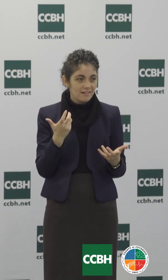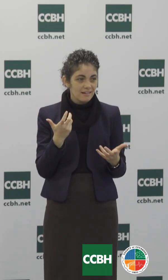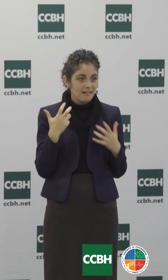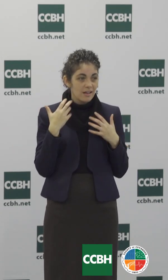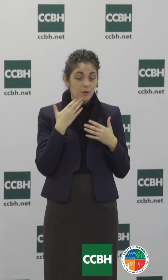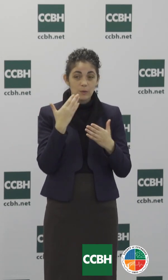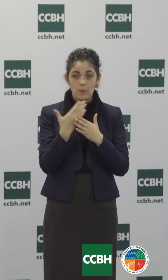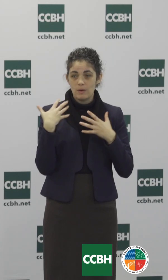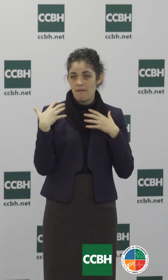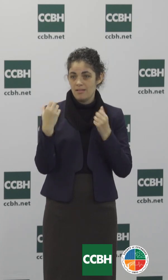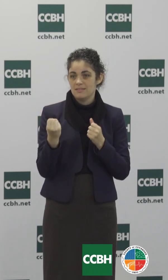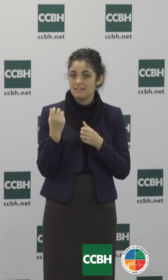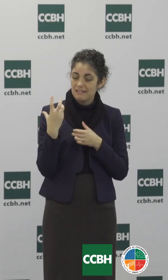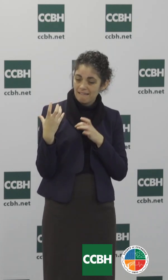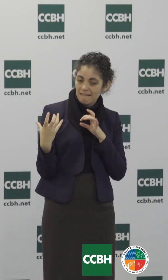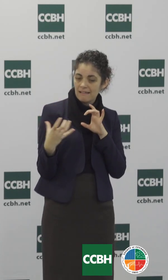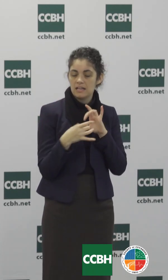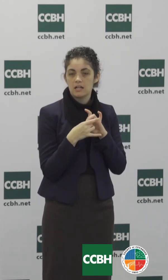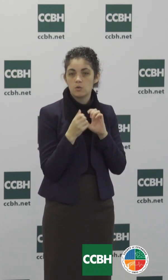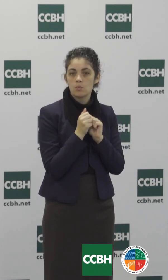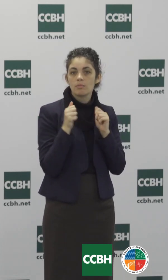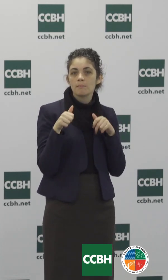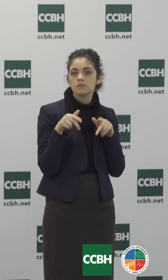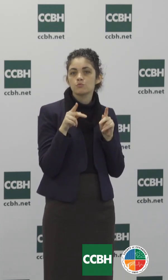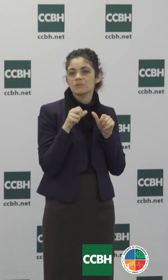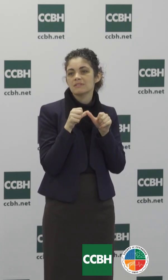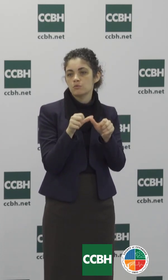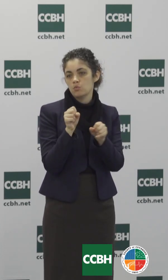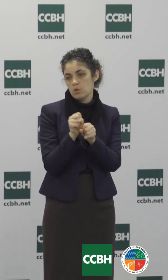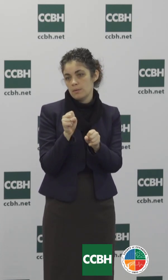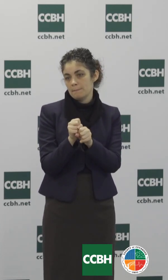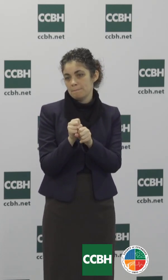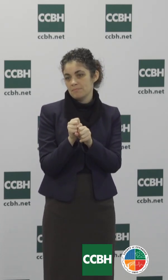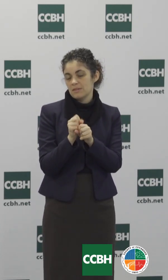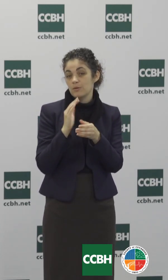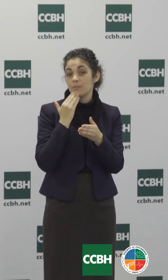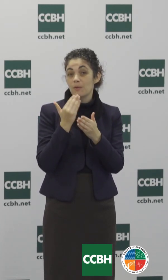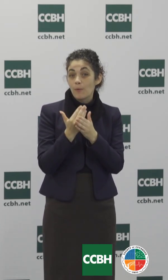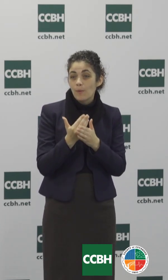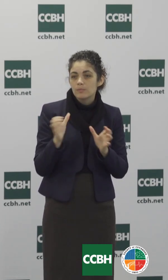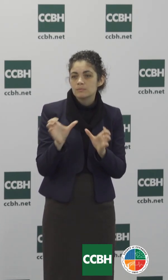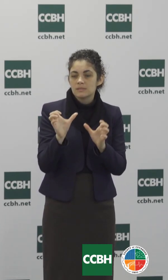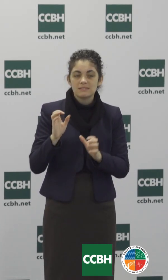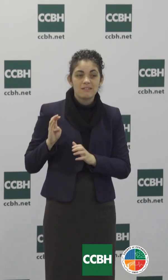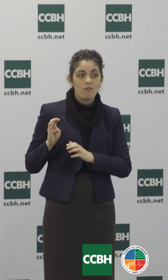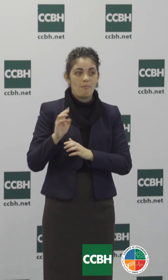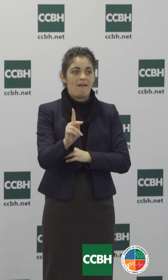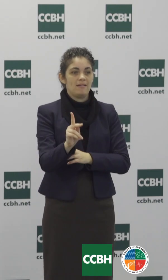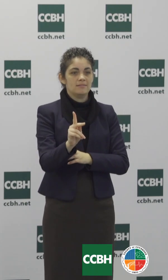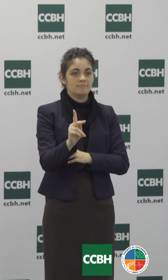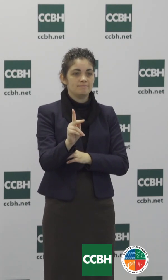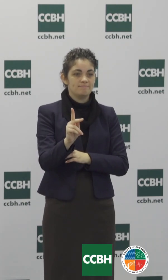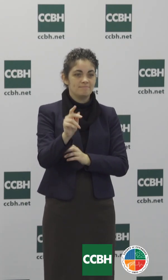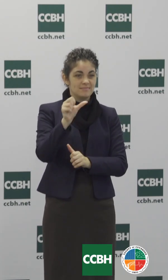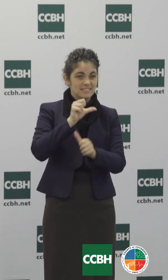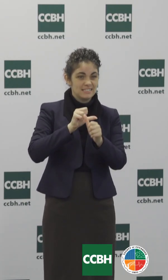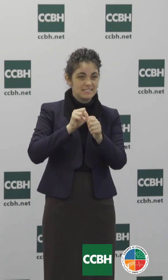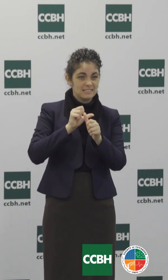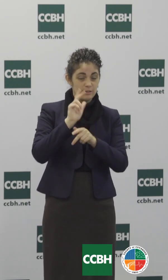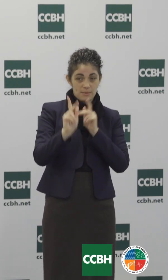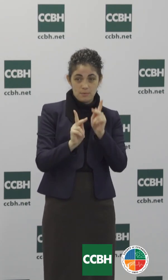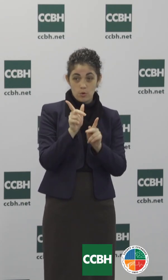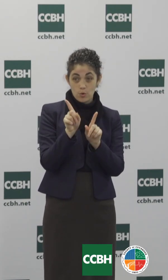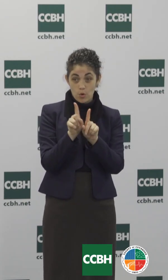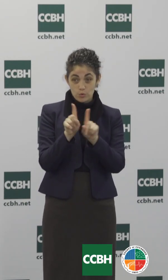good health is tied to the opportunity to work, to be productive, to give back to society, those that